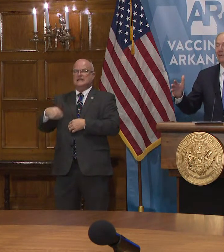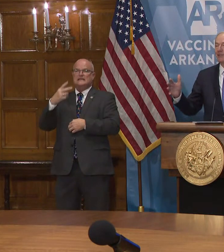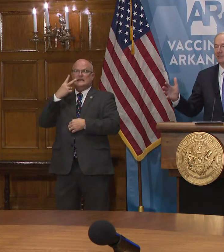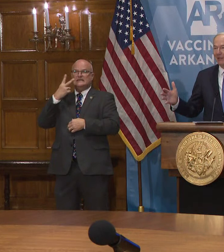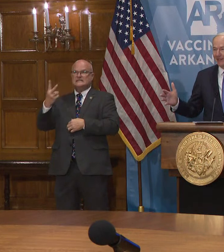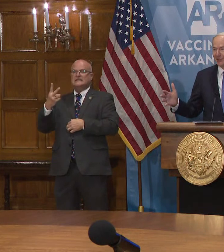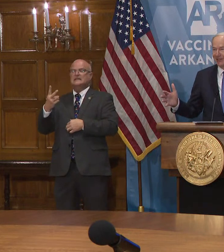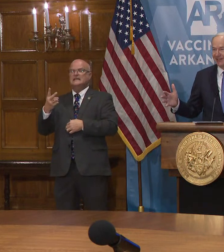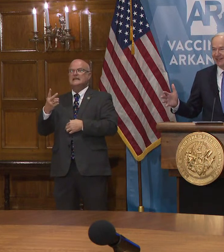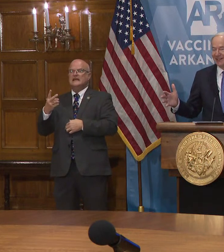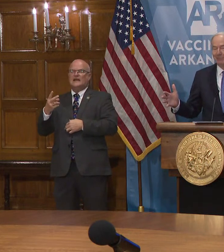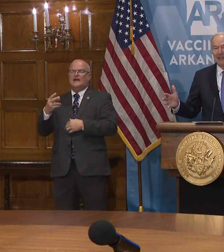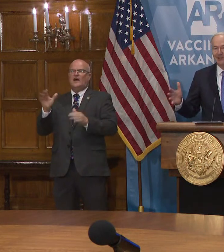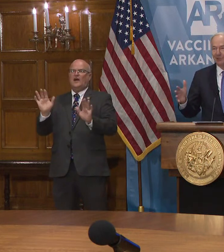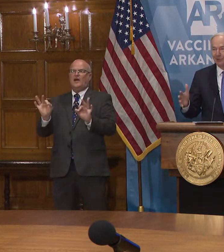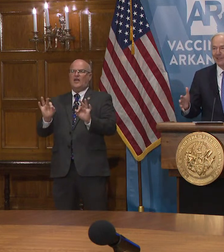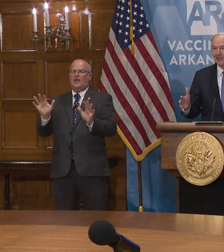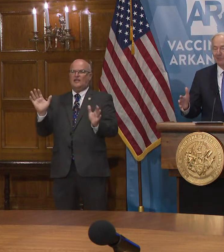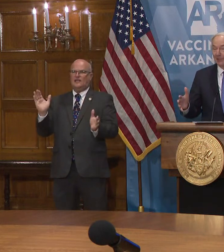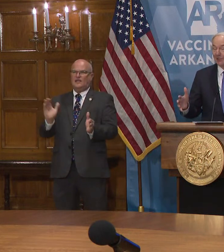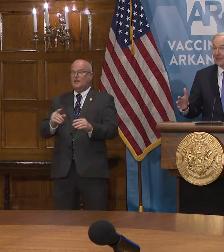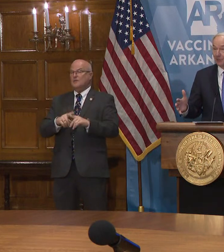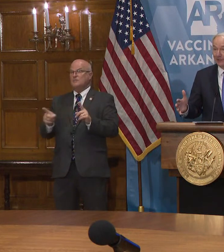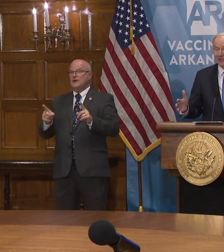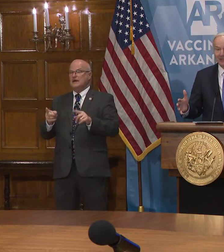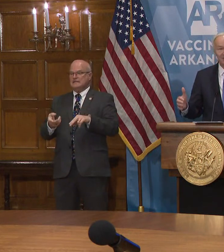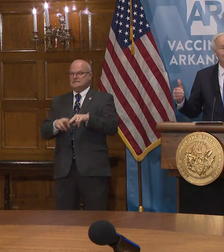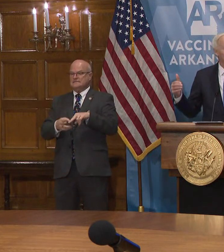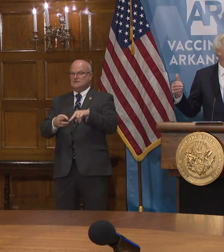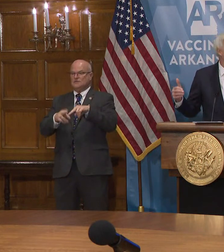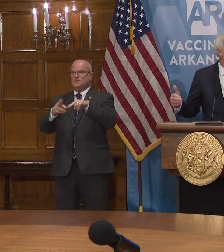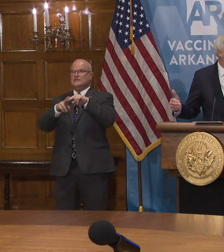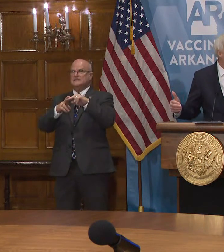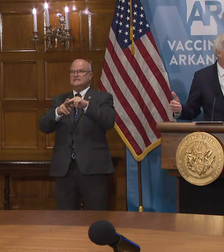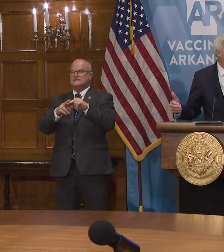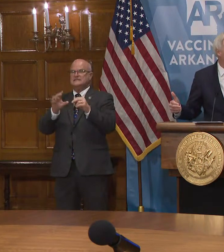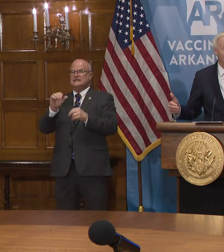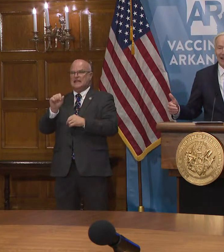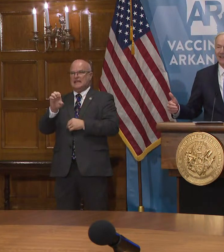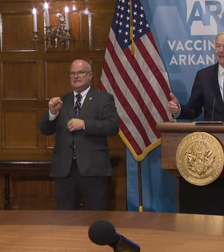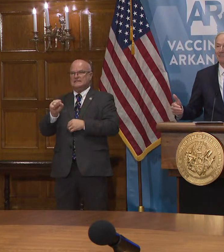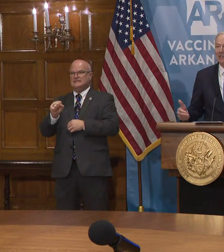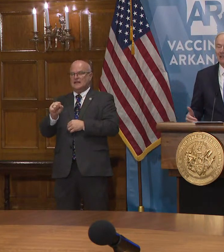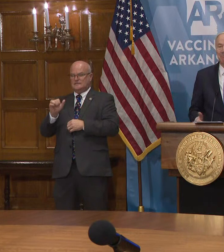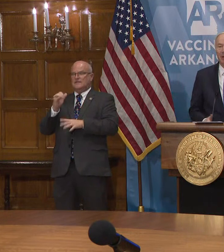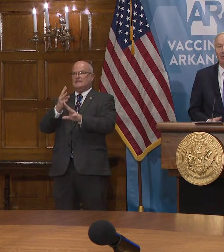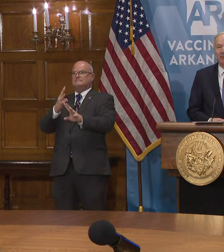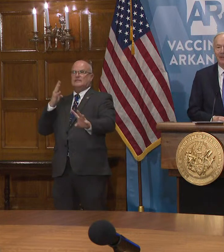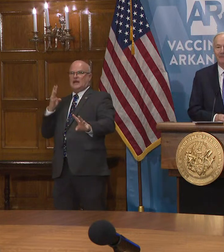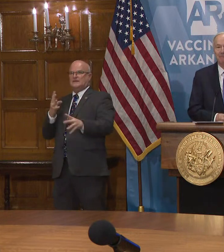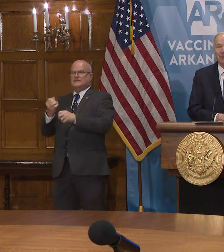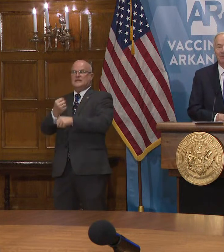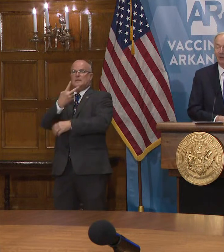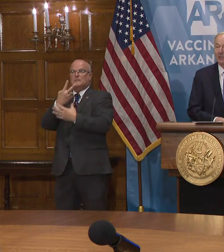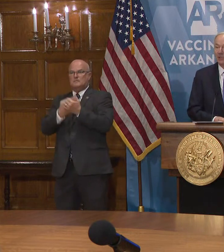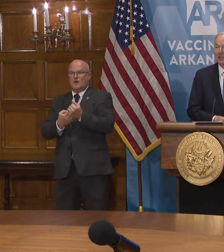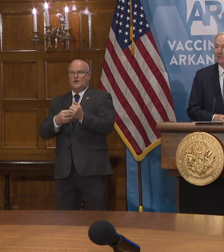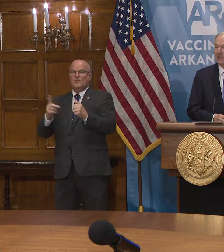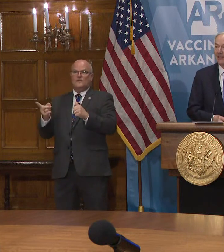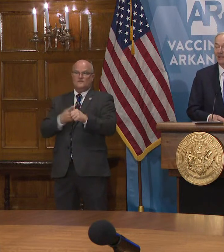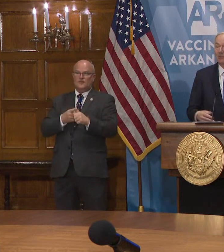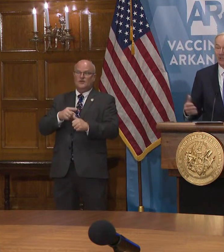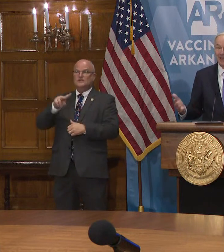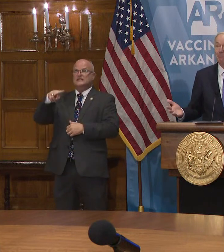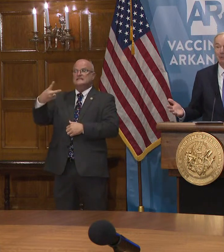see the risk diminishing. But as the risk increases, they line up to get both their first